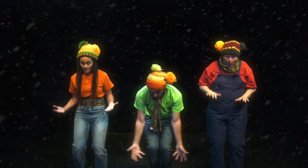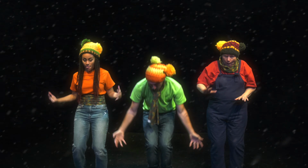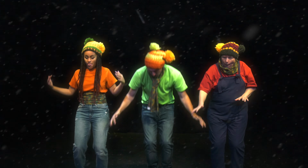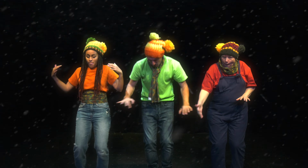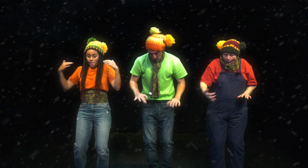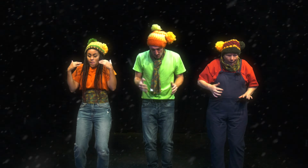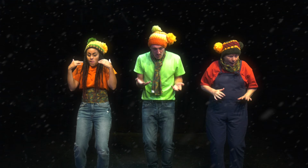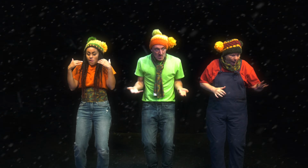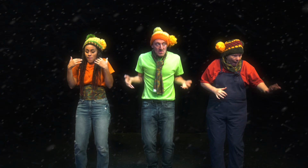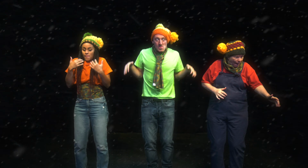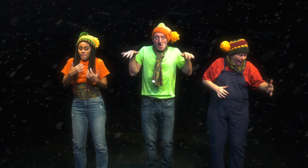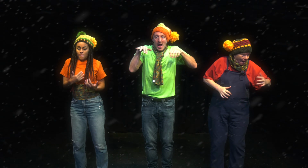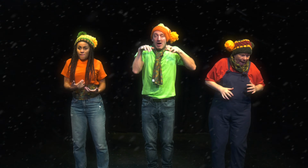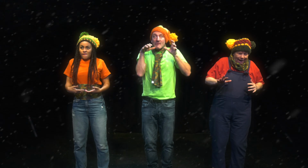bears.